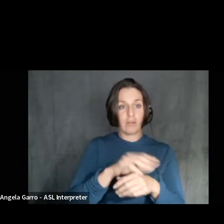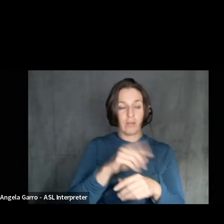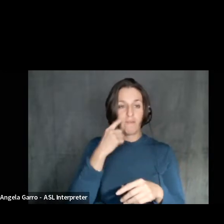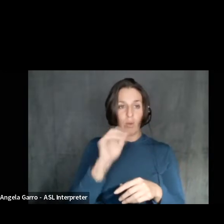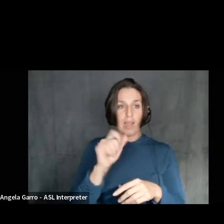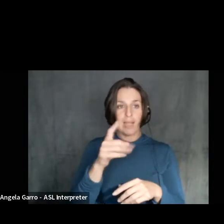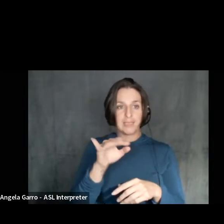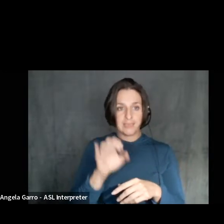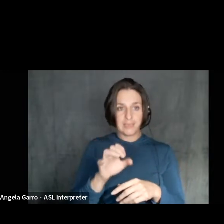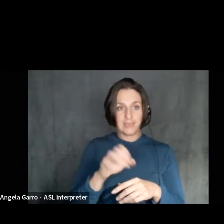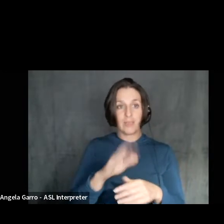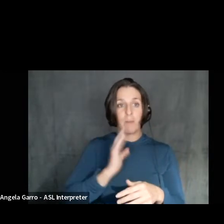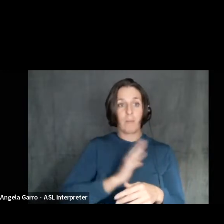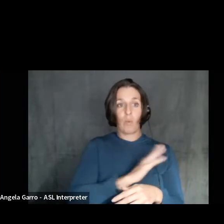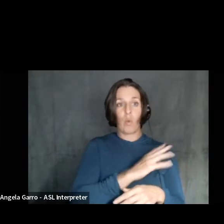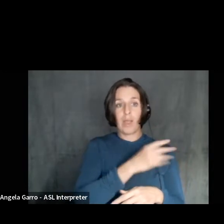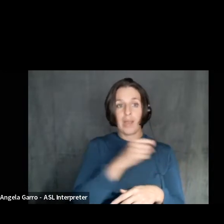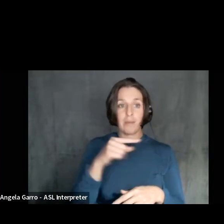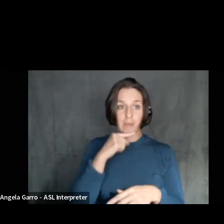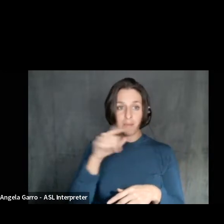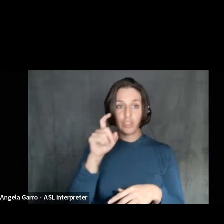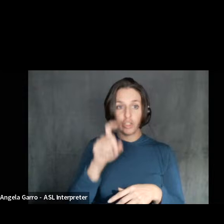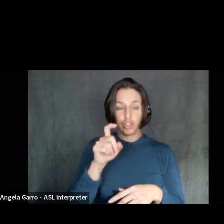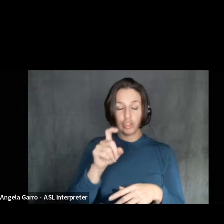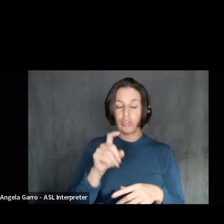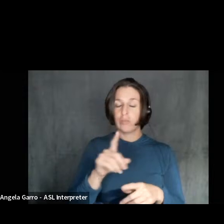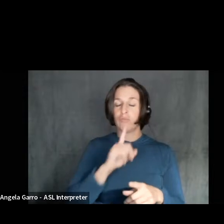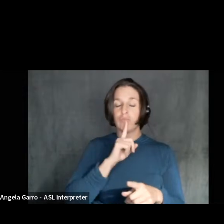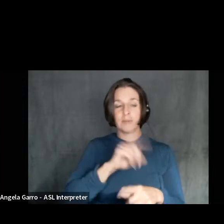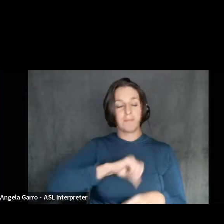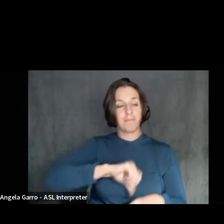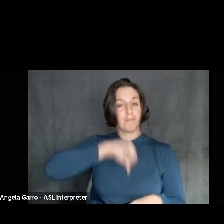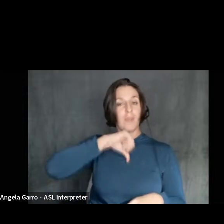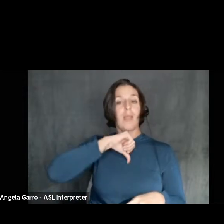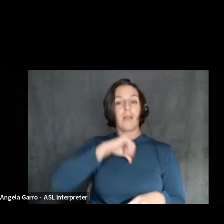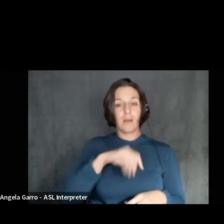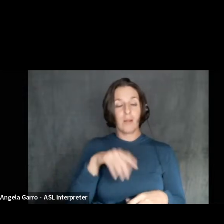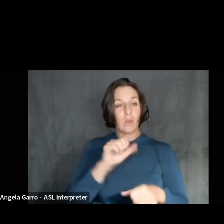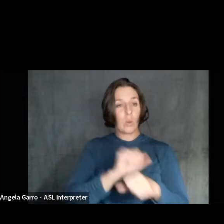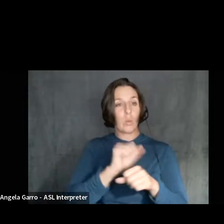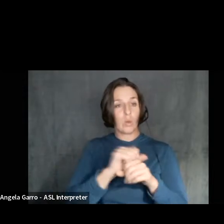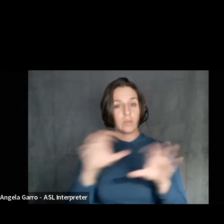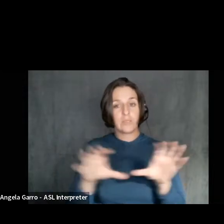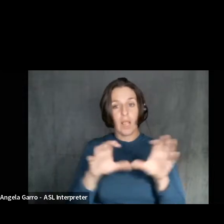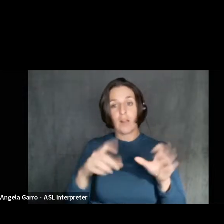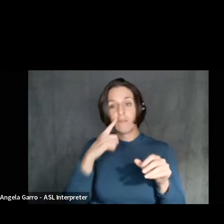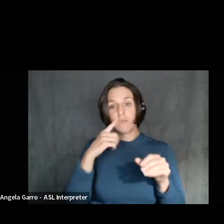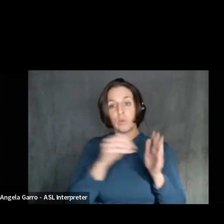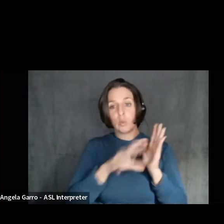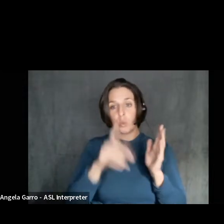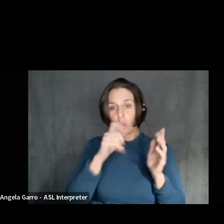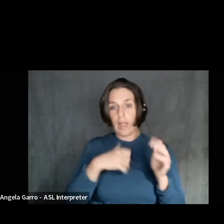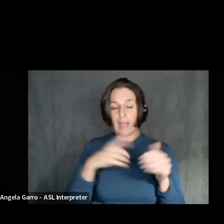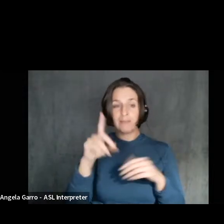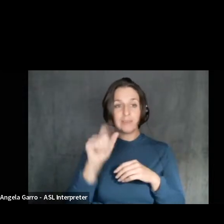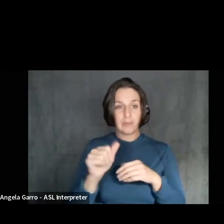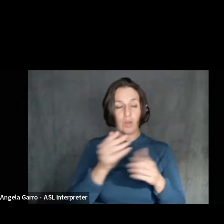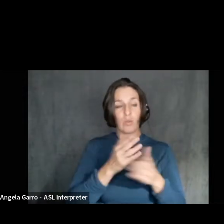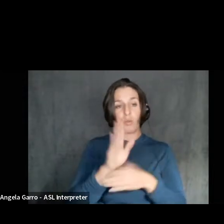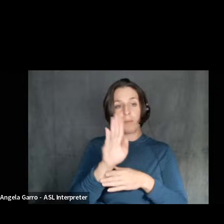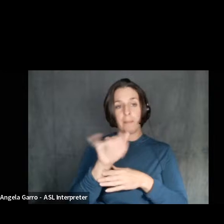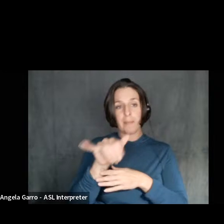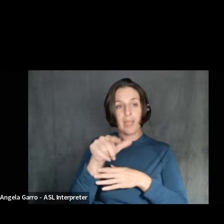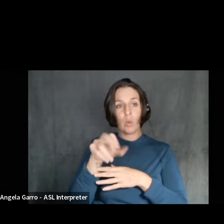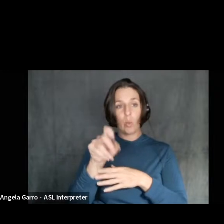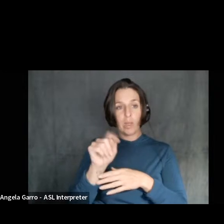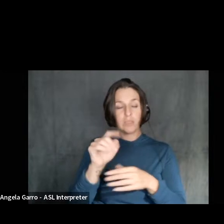board and the public should be incredibly proud of the work being done for students with disabilities through the Bayquest Scholars Program and